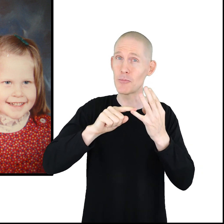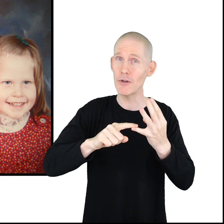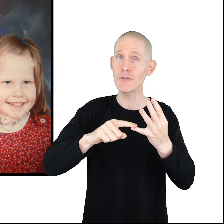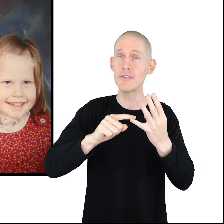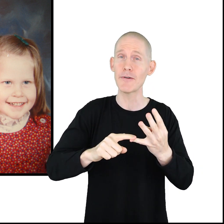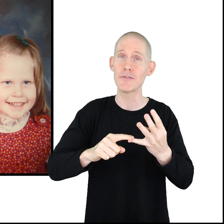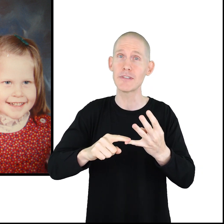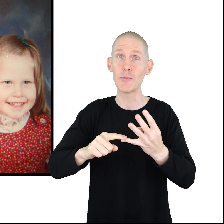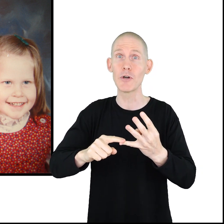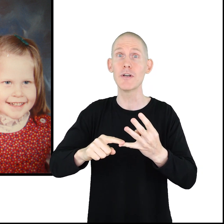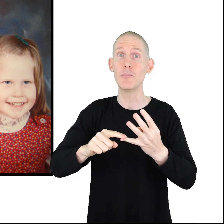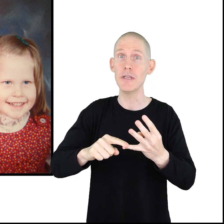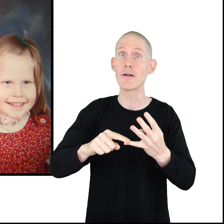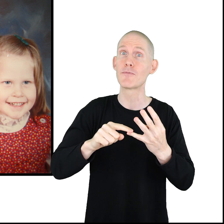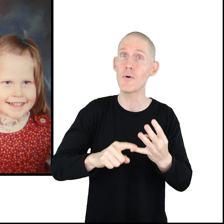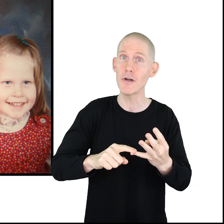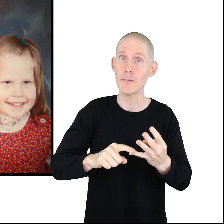brother's deafness. And we're going to be there for him.